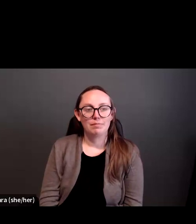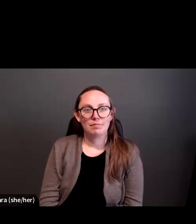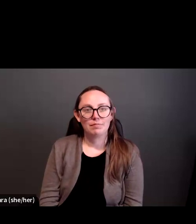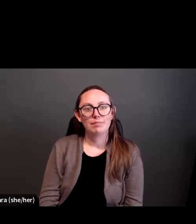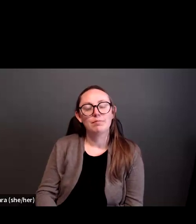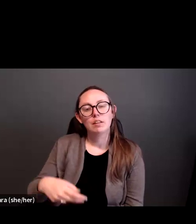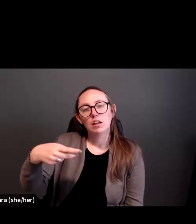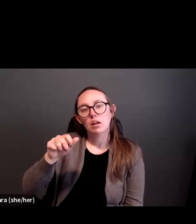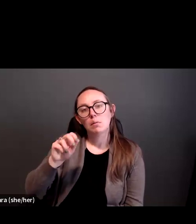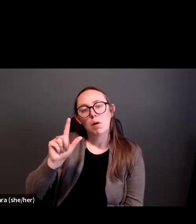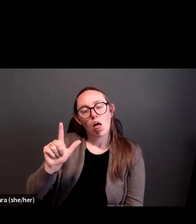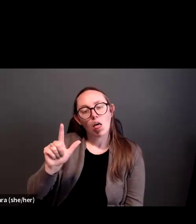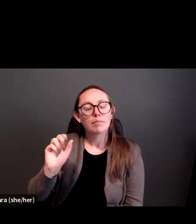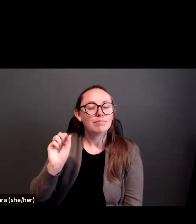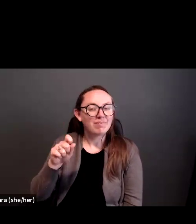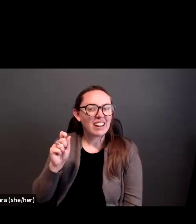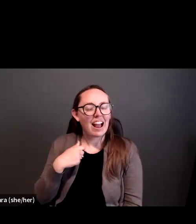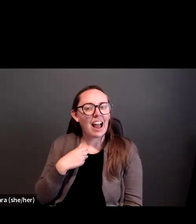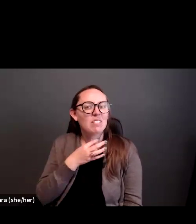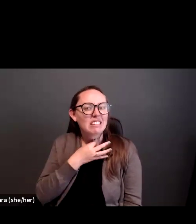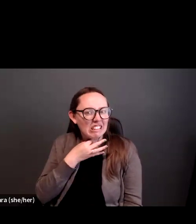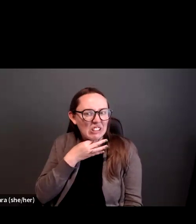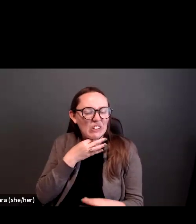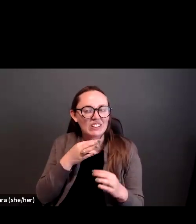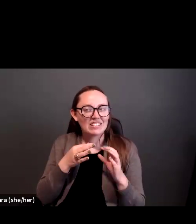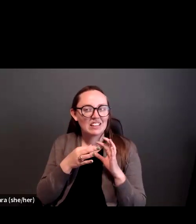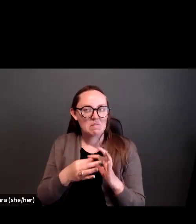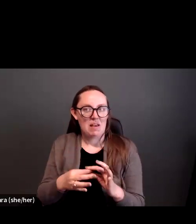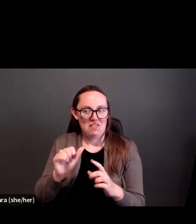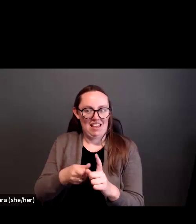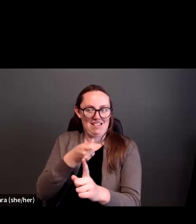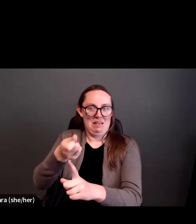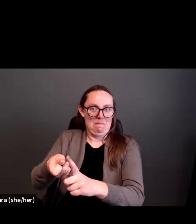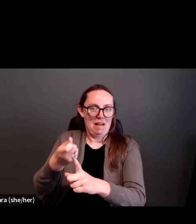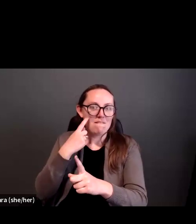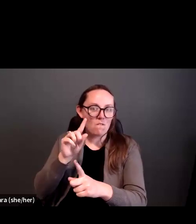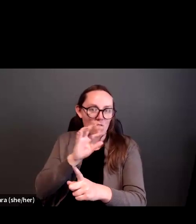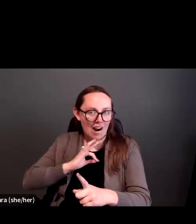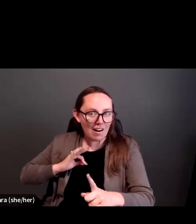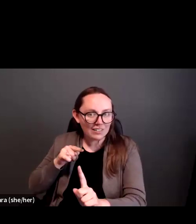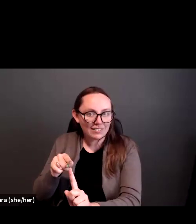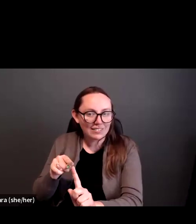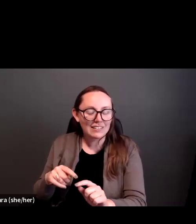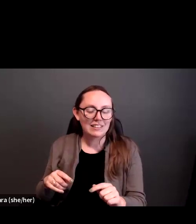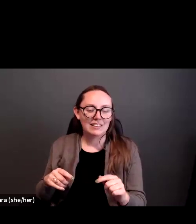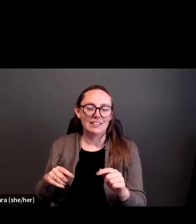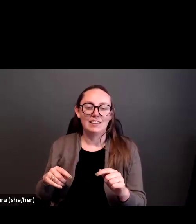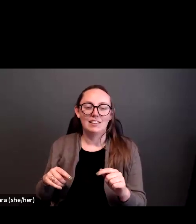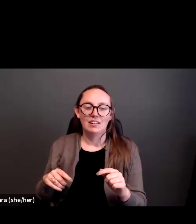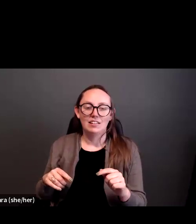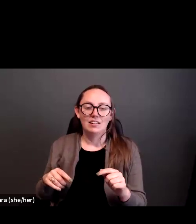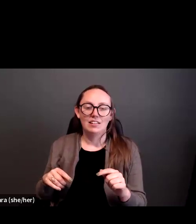impact on faculty. That is, I'm assuming that you get a